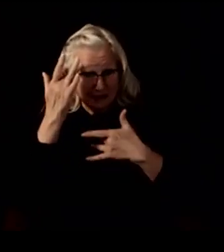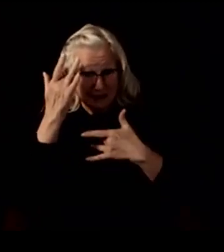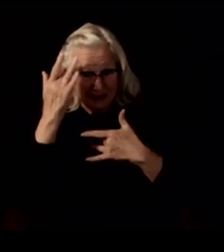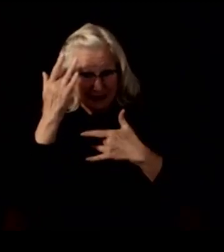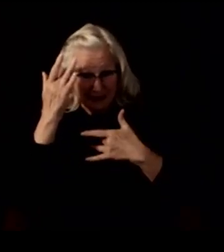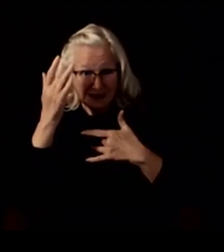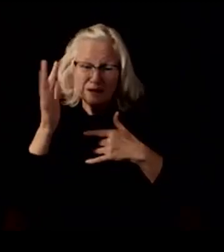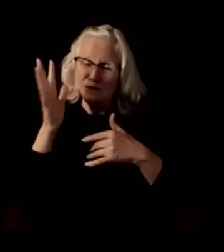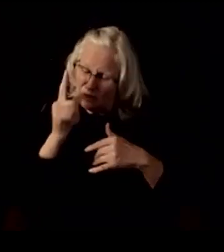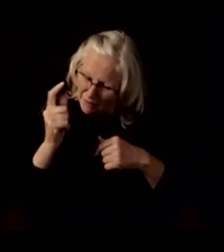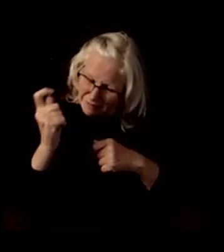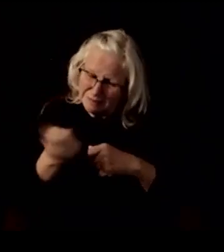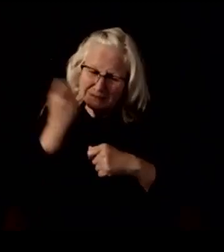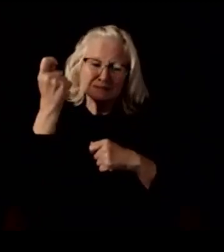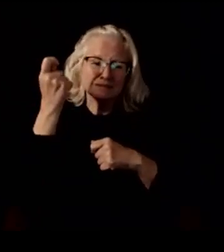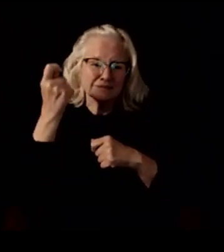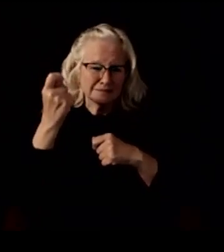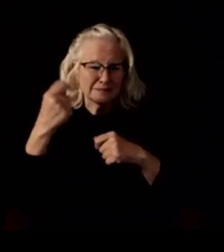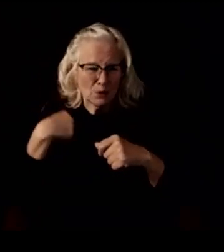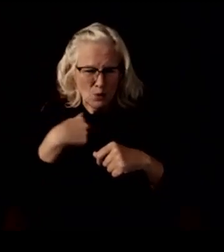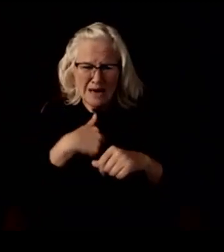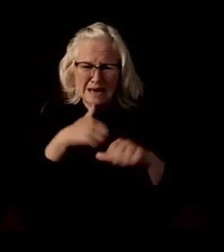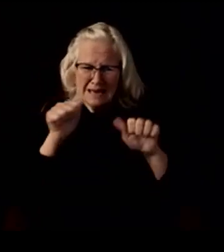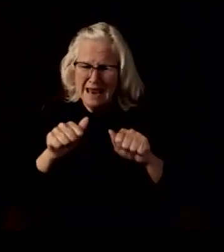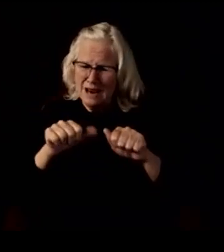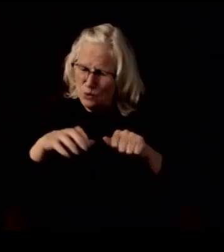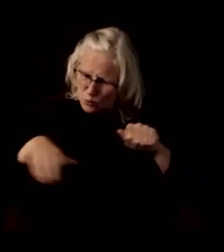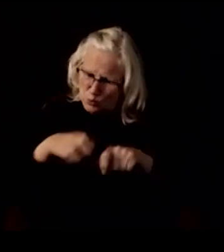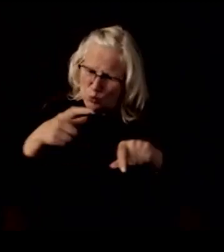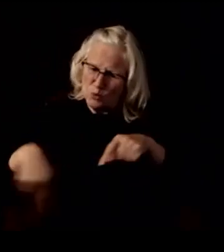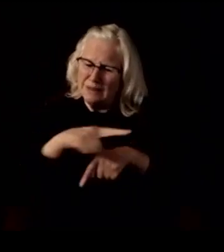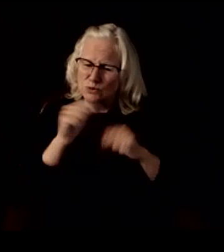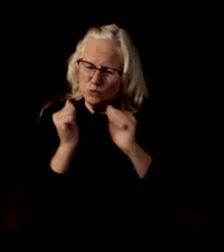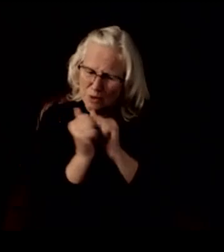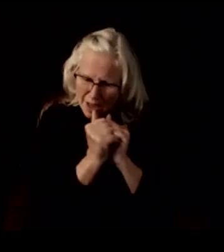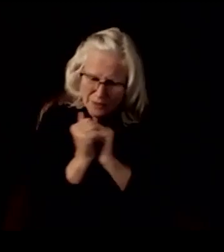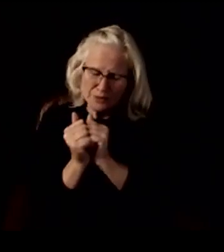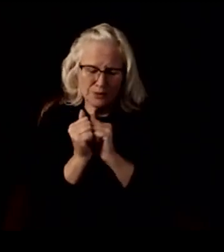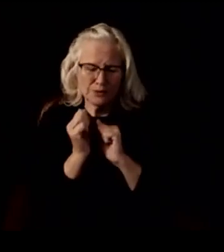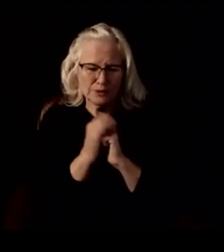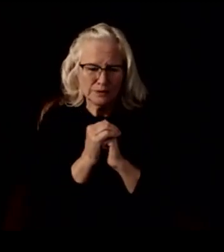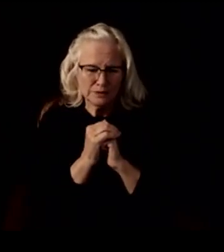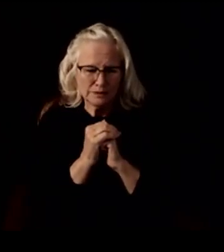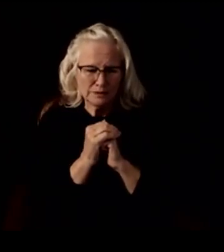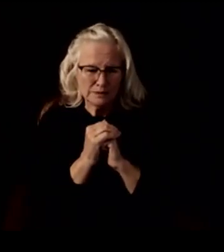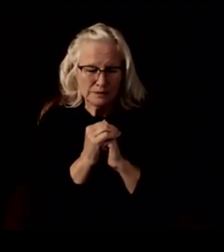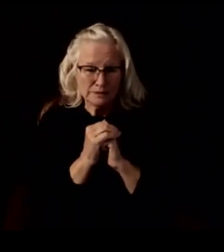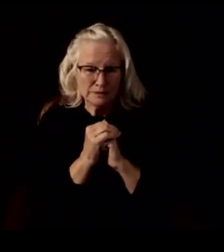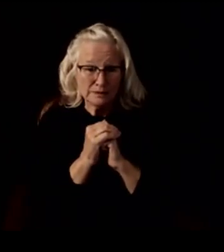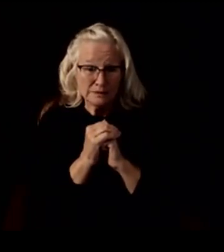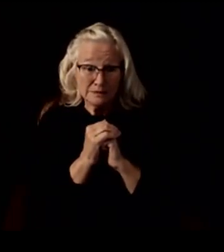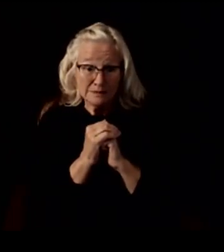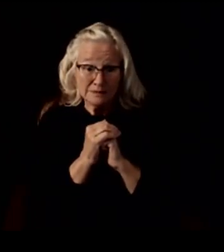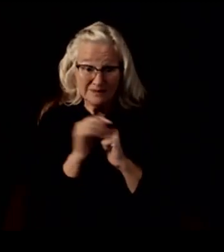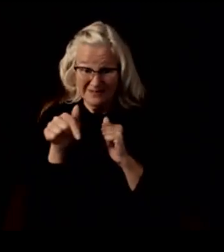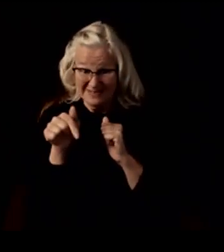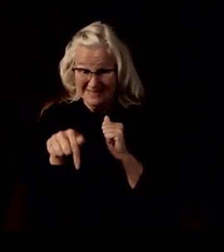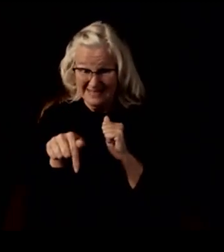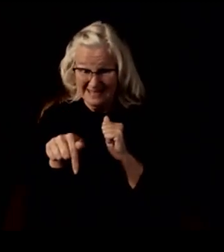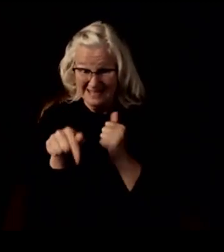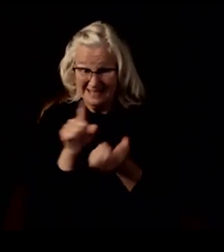clarify some of our testing recommendations, as that's another key piece of this puzzle. Earlier this week, the federal recommendation to